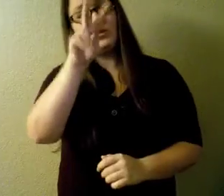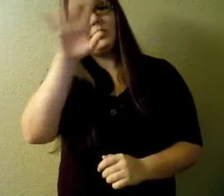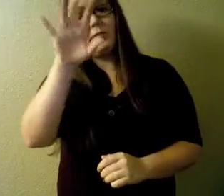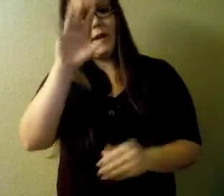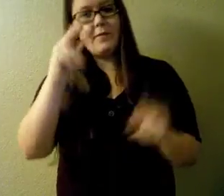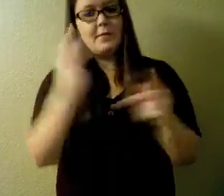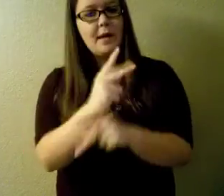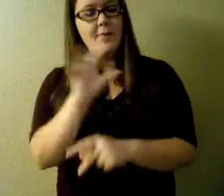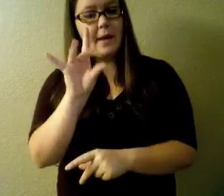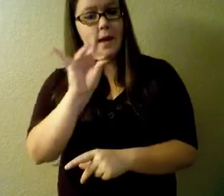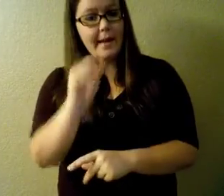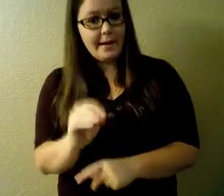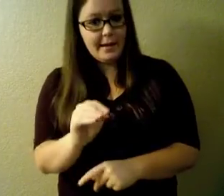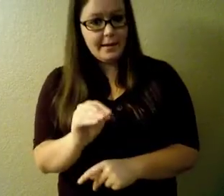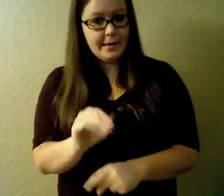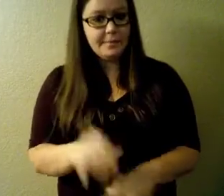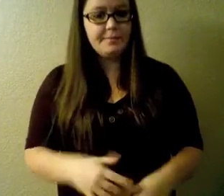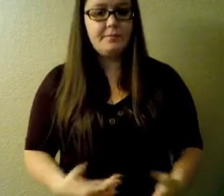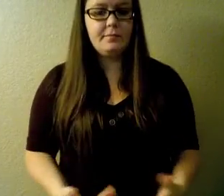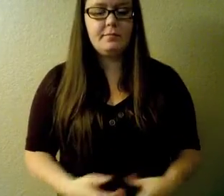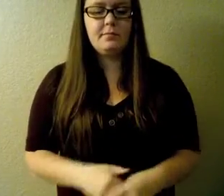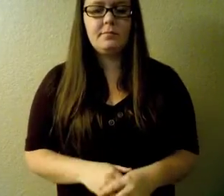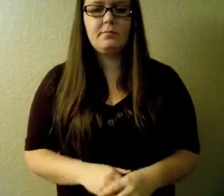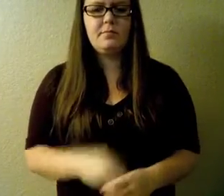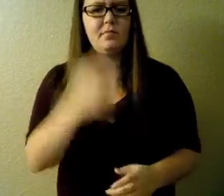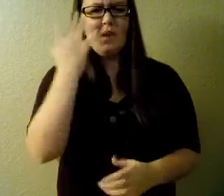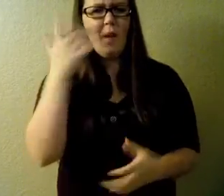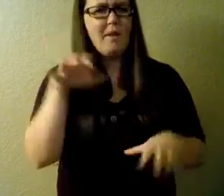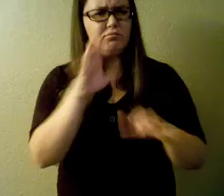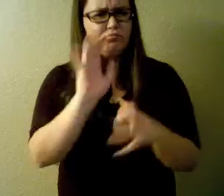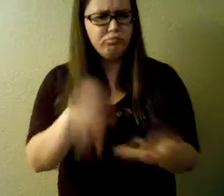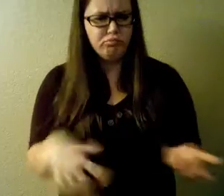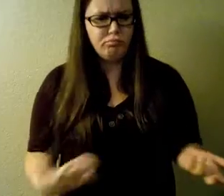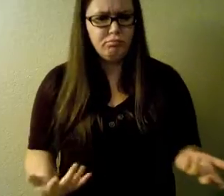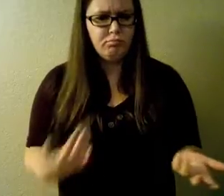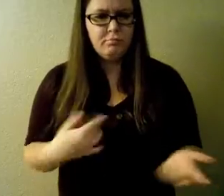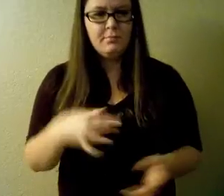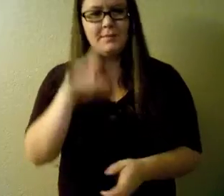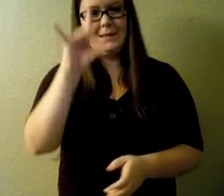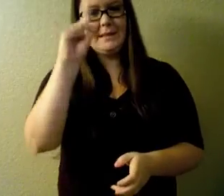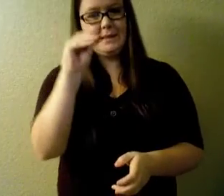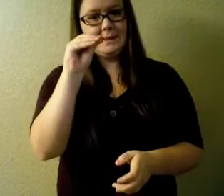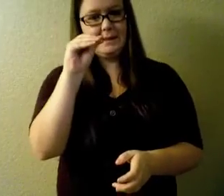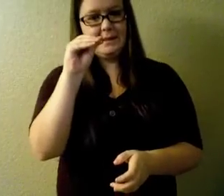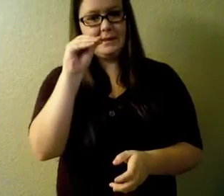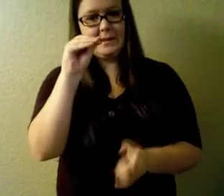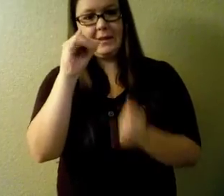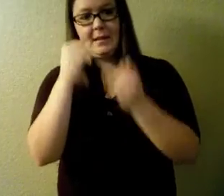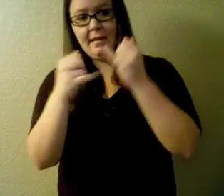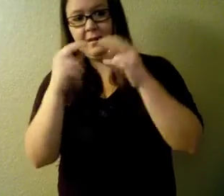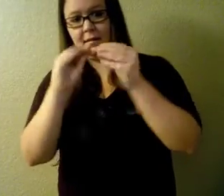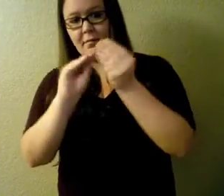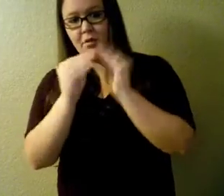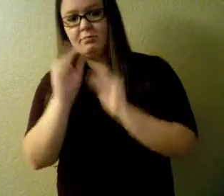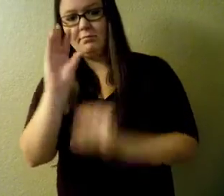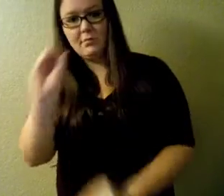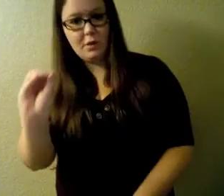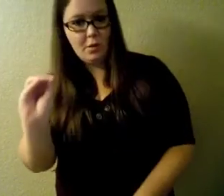bottom. The reason we want to do that is that this number 80 ends in a 0. So all we have to do is put a 0 down as a placeholder